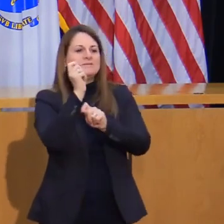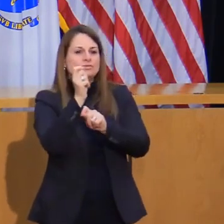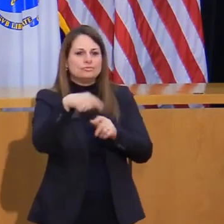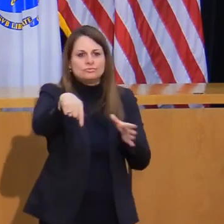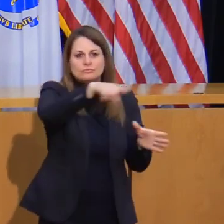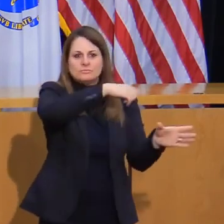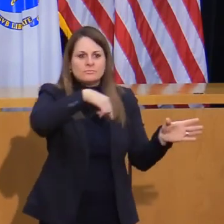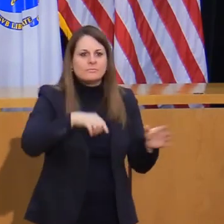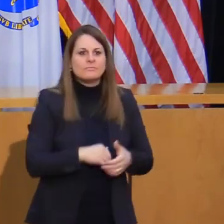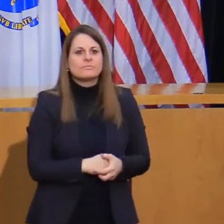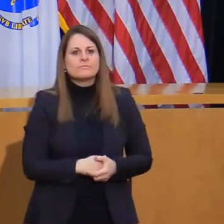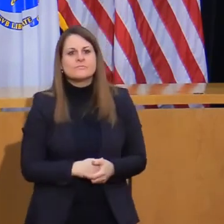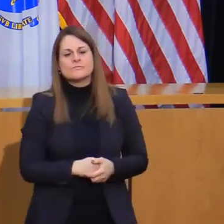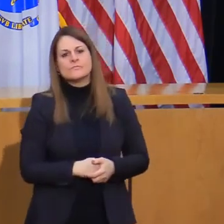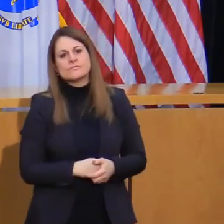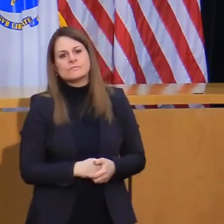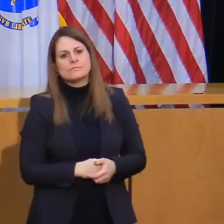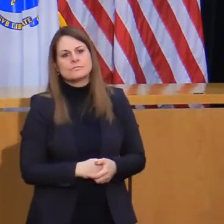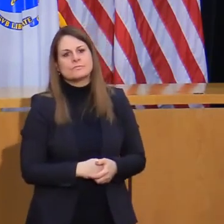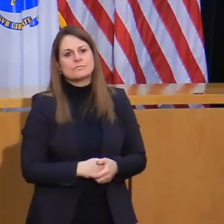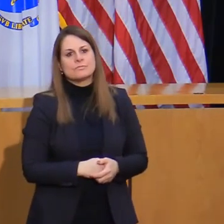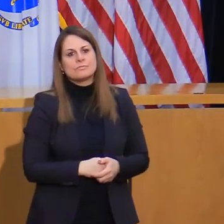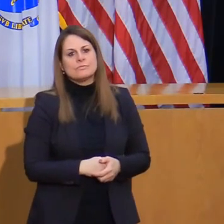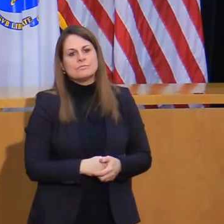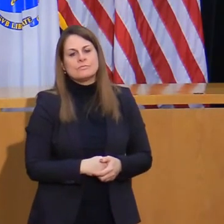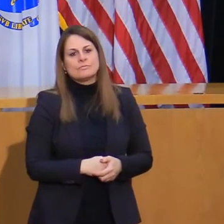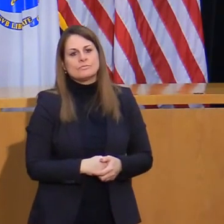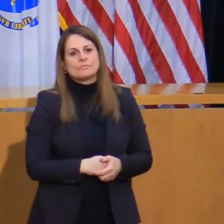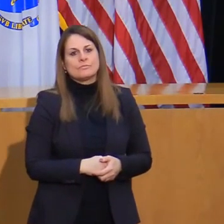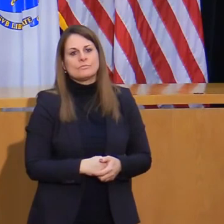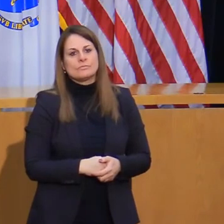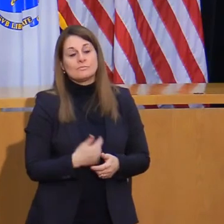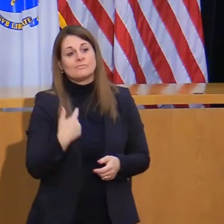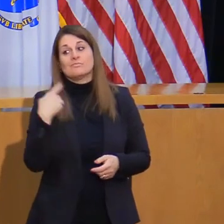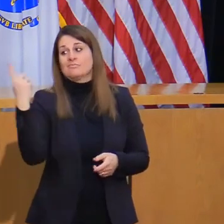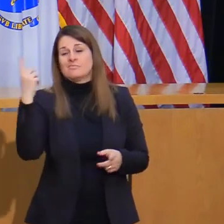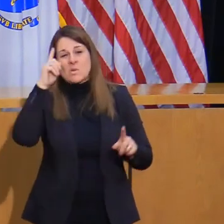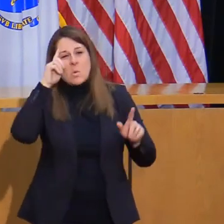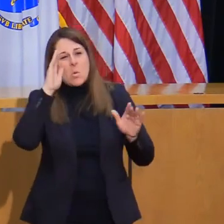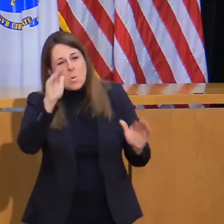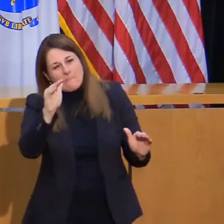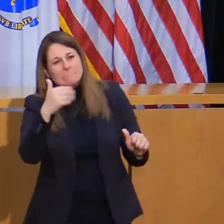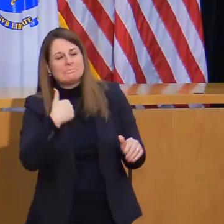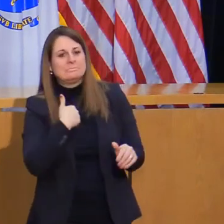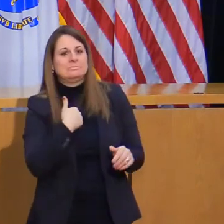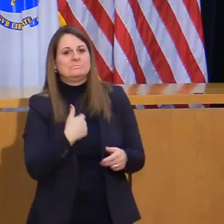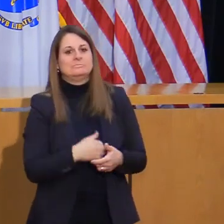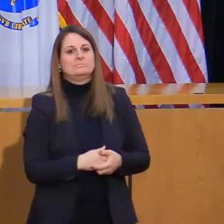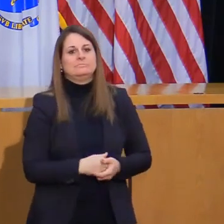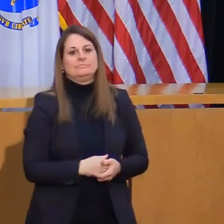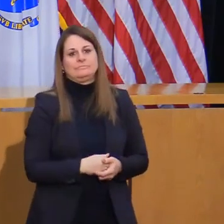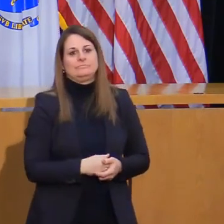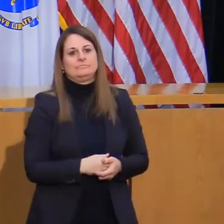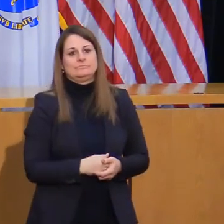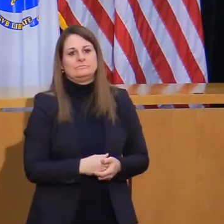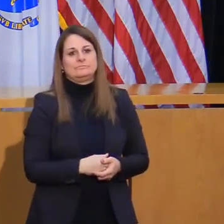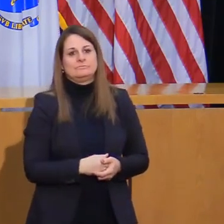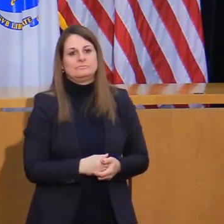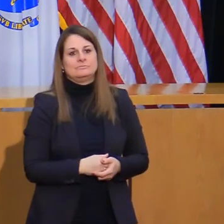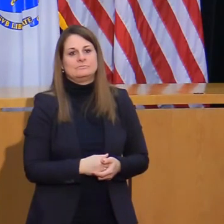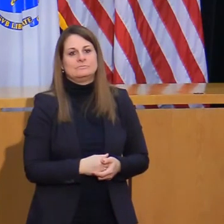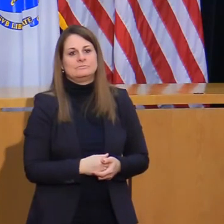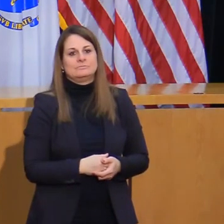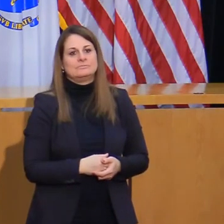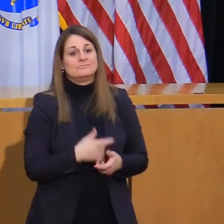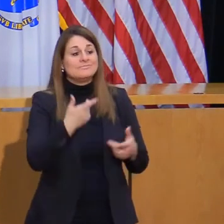mitigate. But I would love to see significant urgency brought to the whole question of